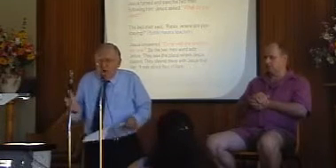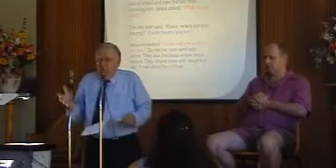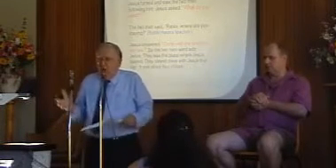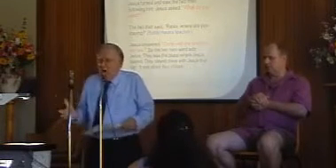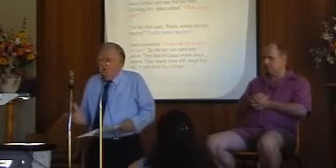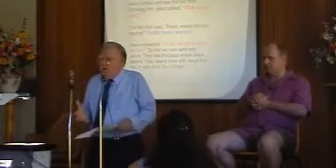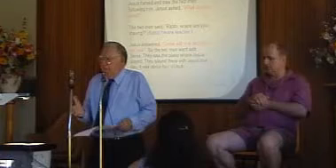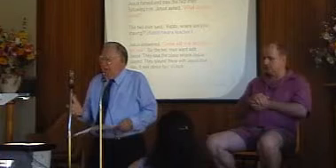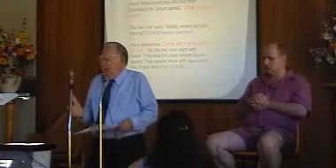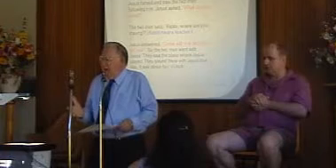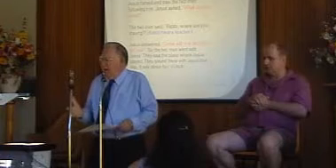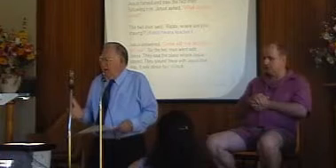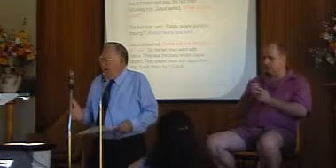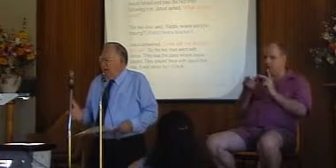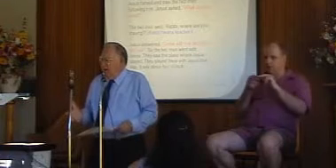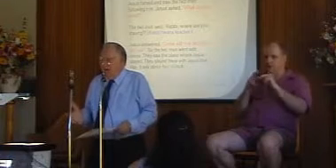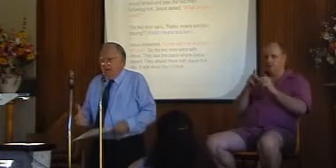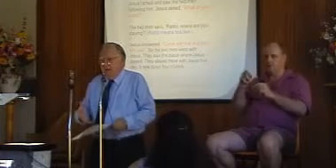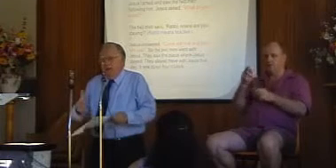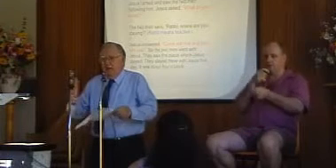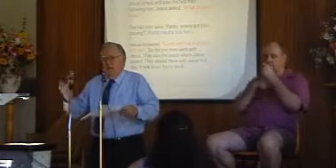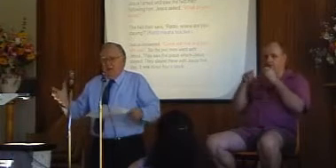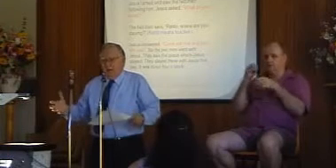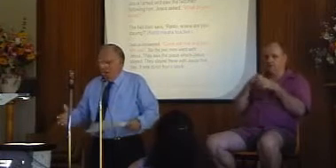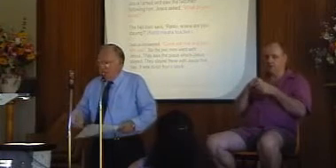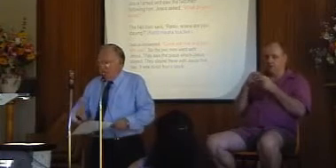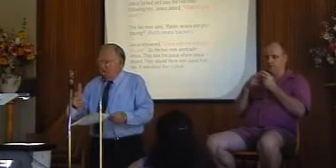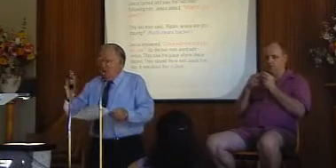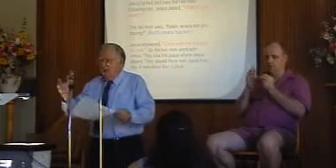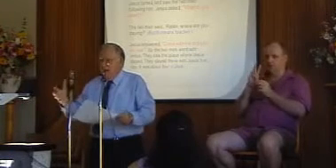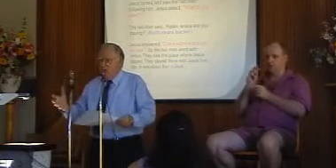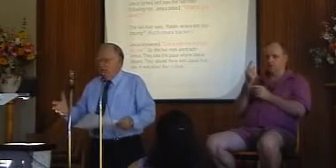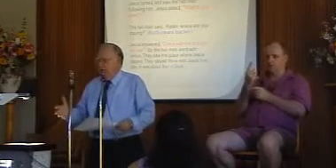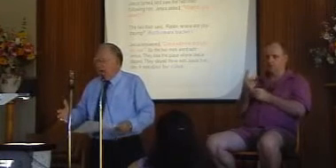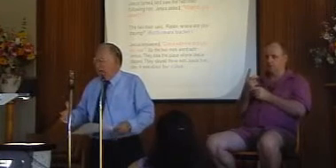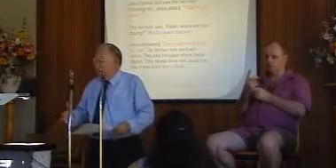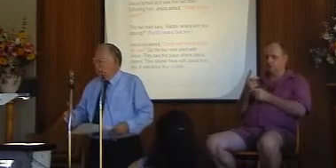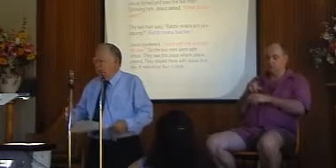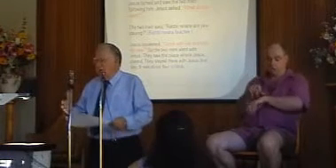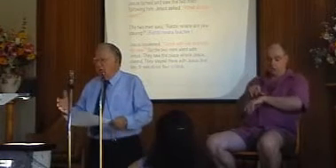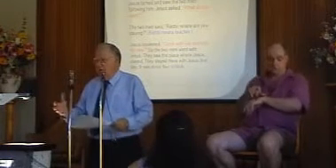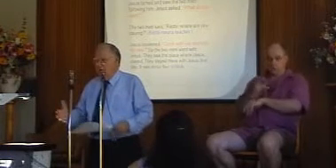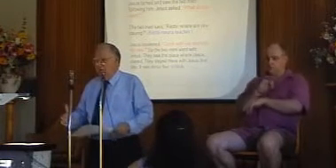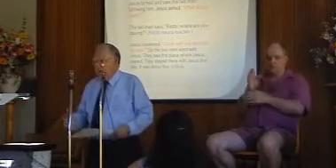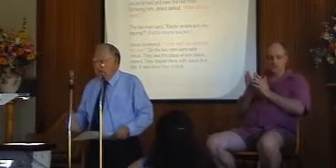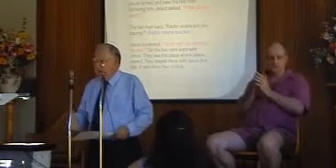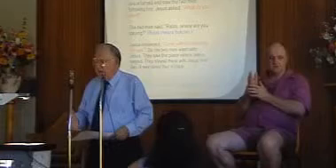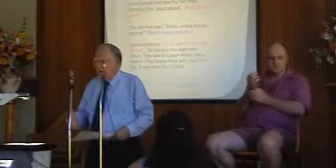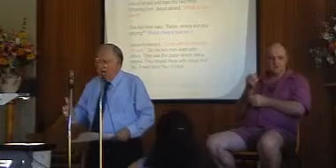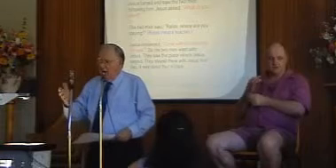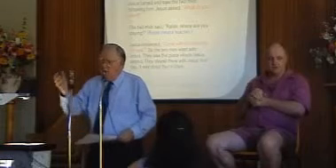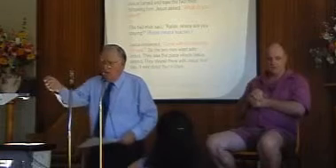If you get involved with somebody, the next thing the clock simply just keeps on going and people might stop for